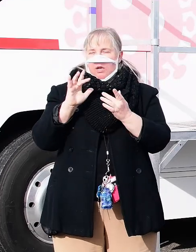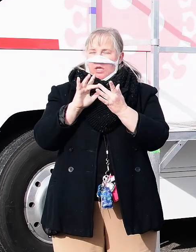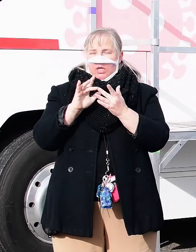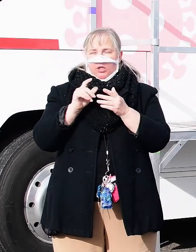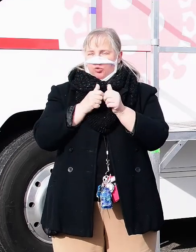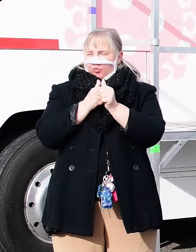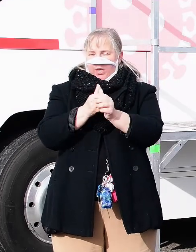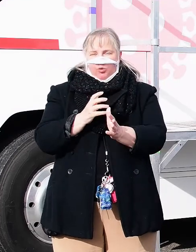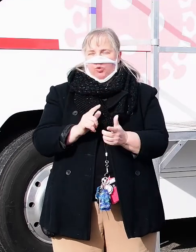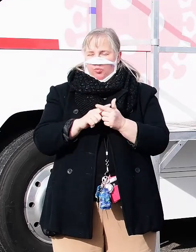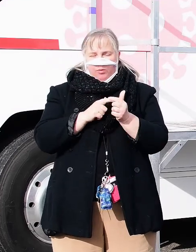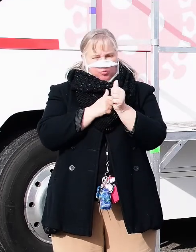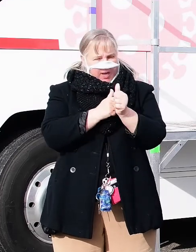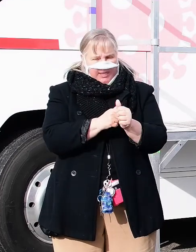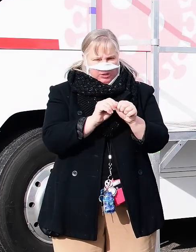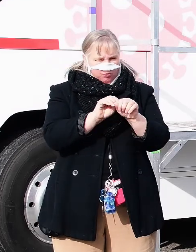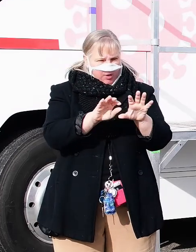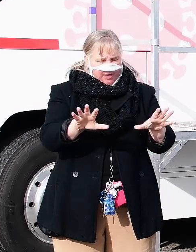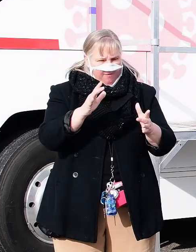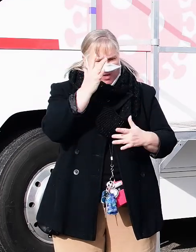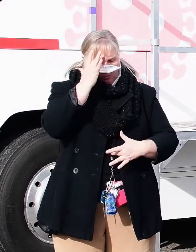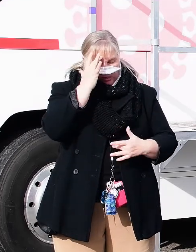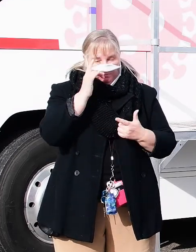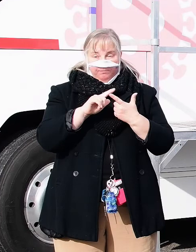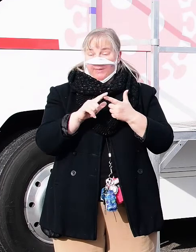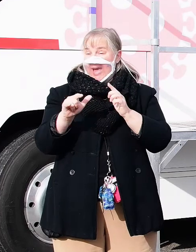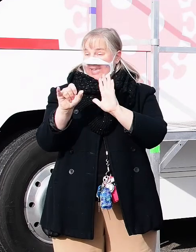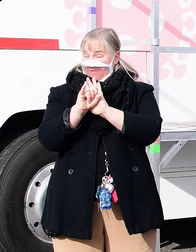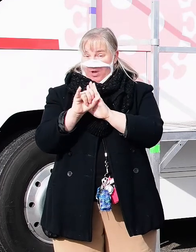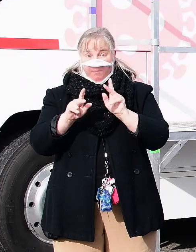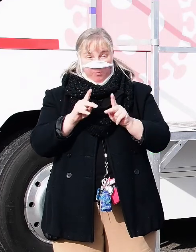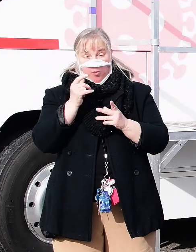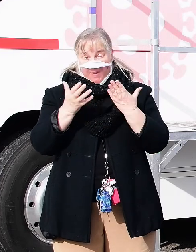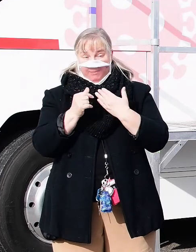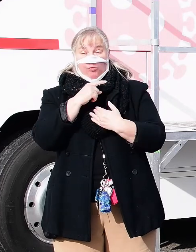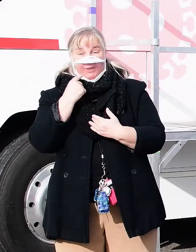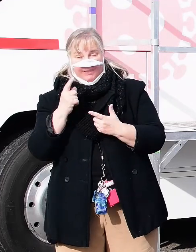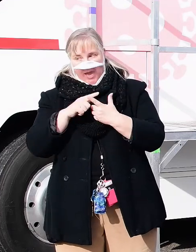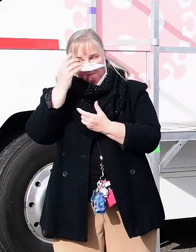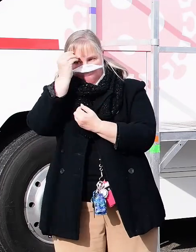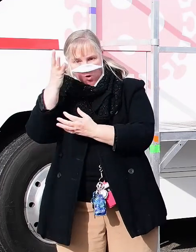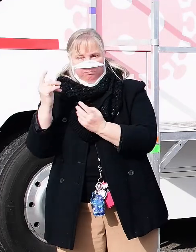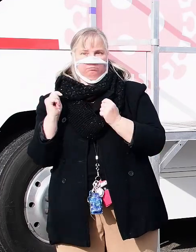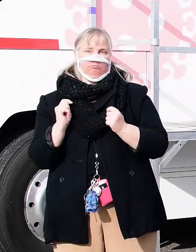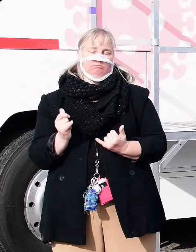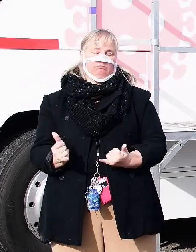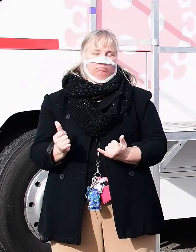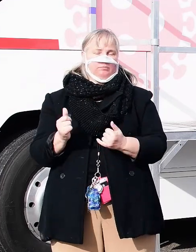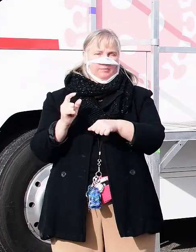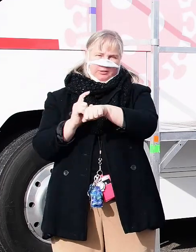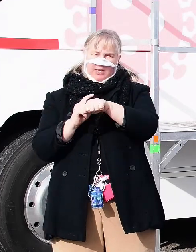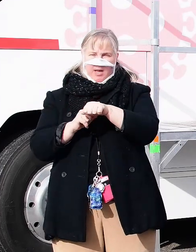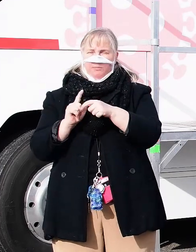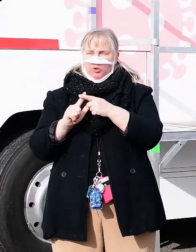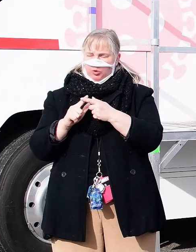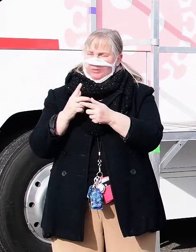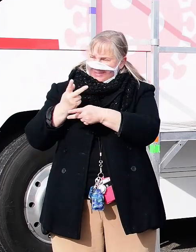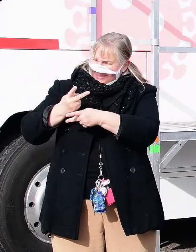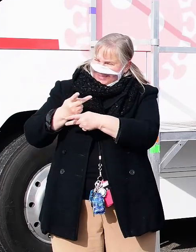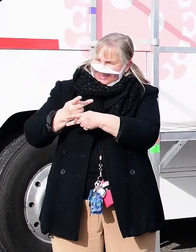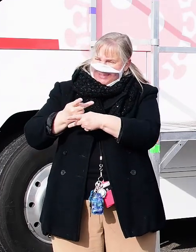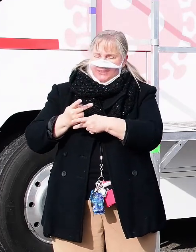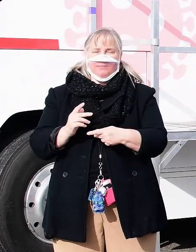virus, identify those who may be at risk, and inform them in a timely manner to take proper